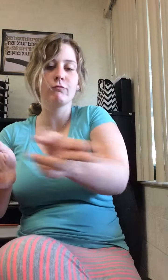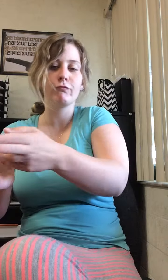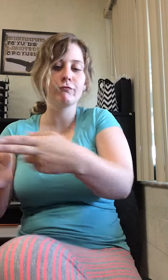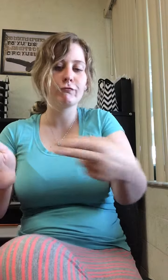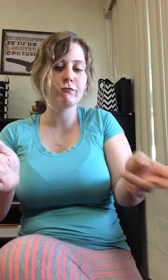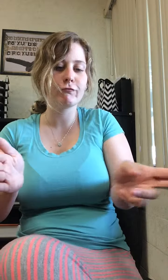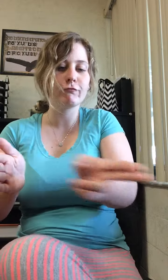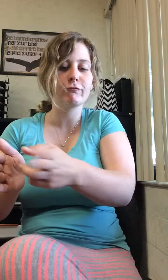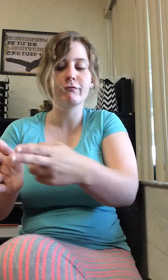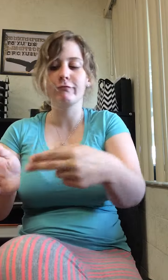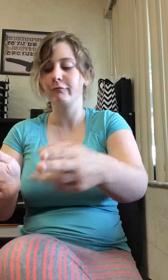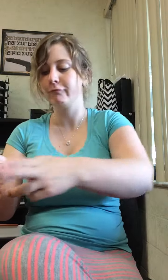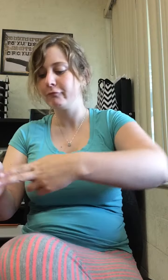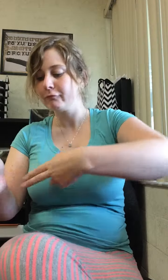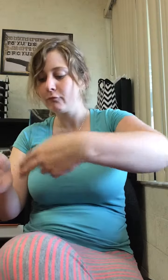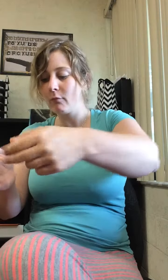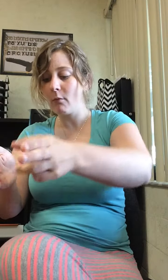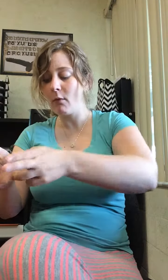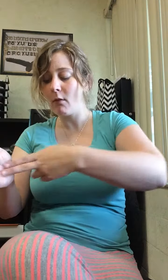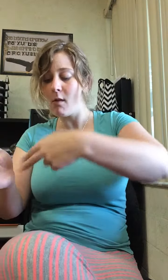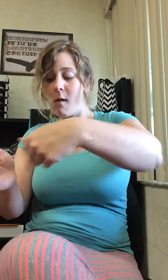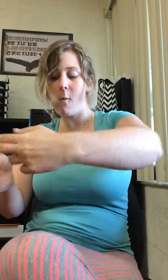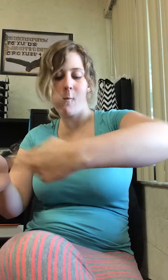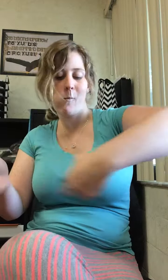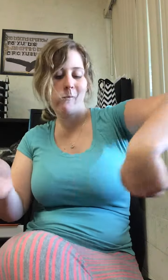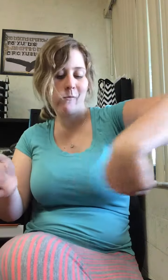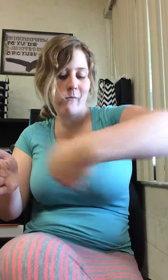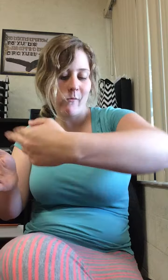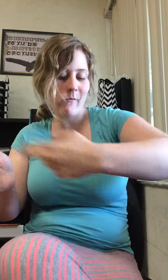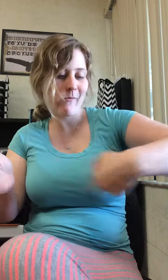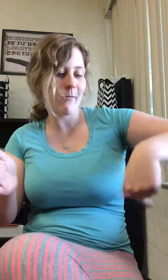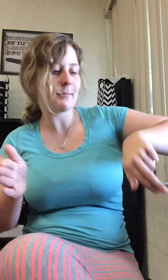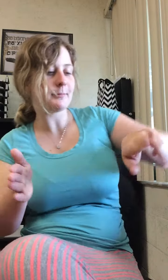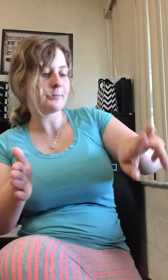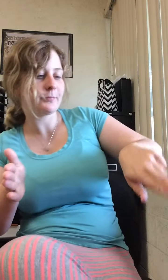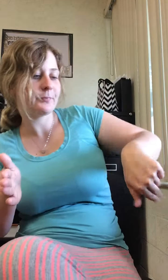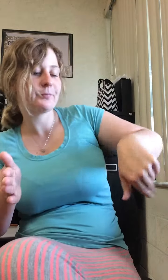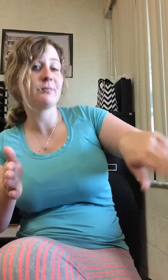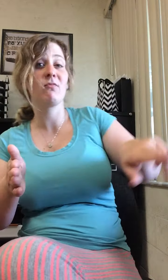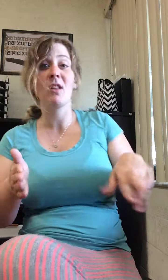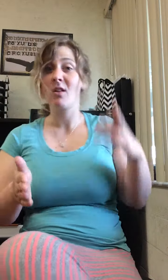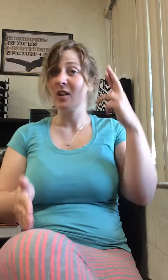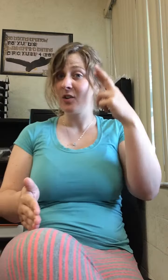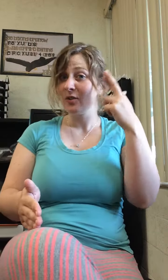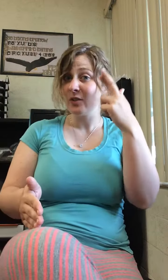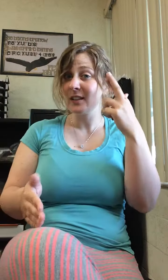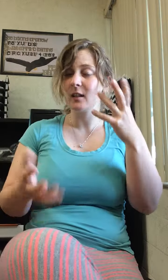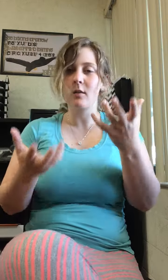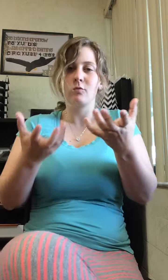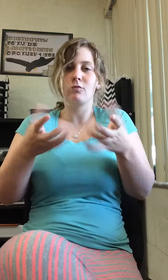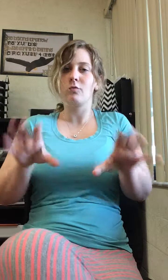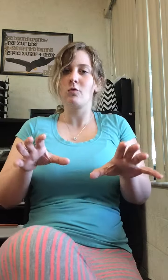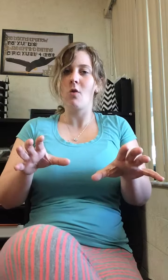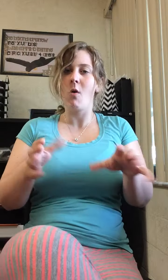This is so that the cake won't stick to the pan once it's finished baking. You don't need too much